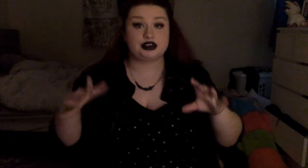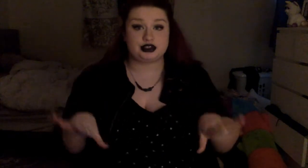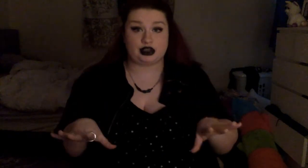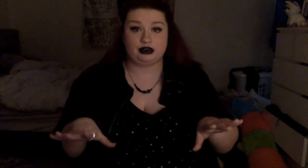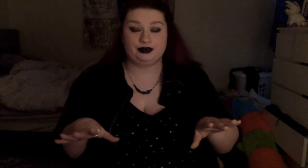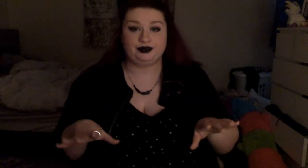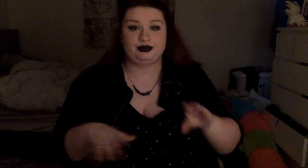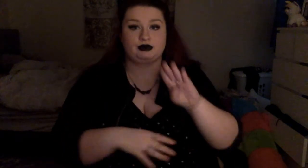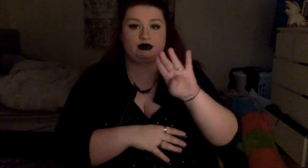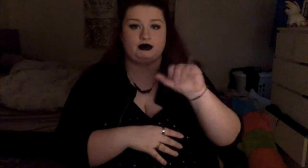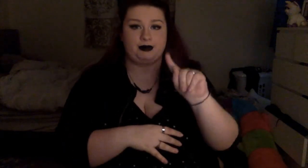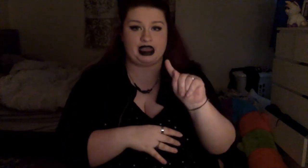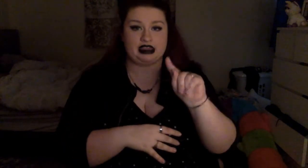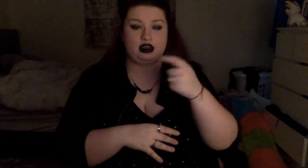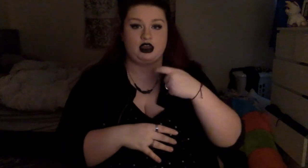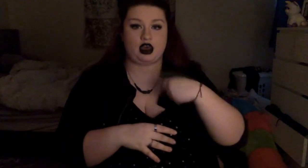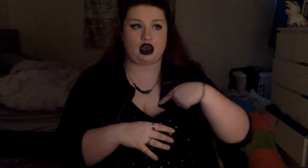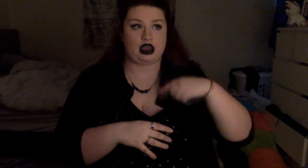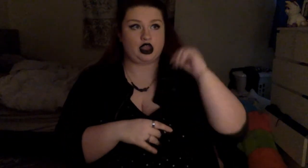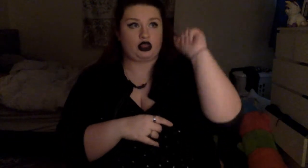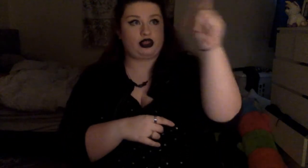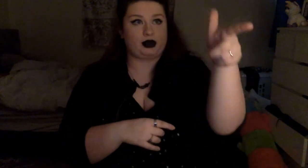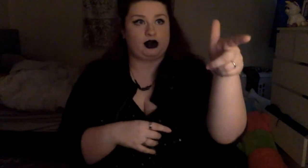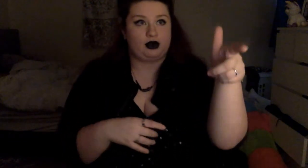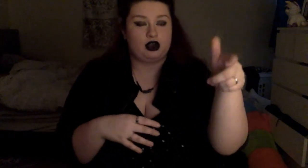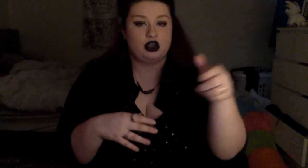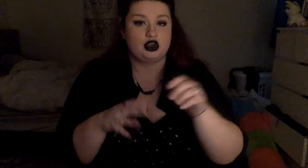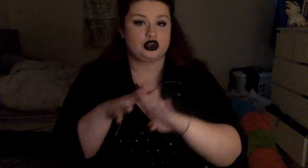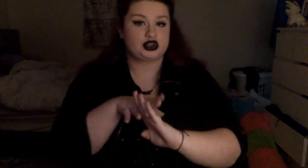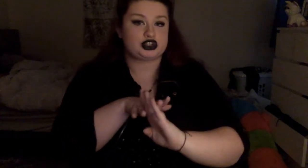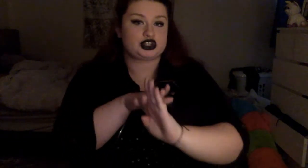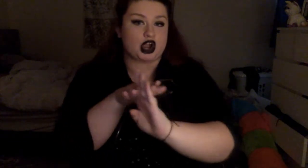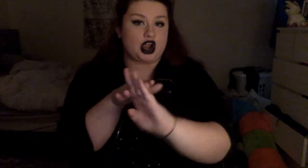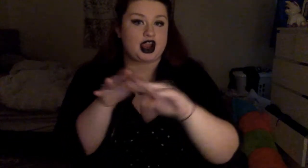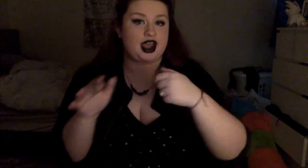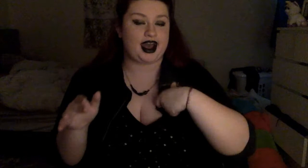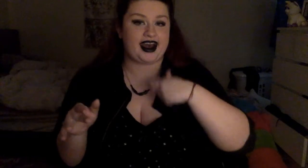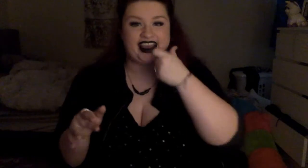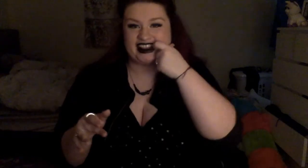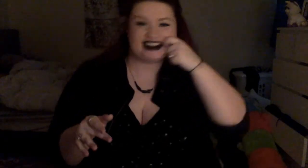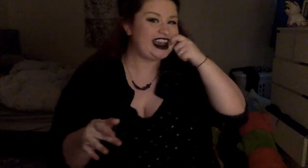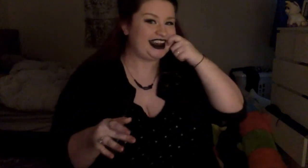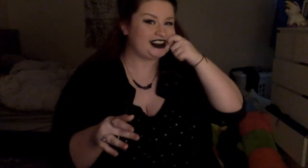So, bait, I throw, shark, I catch.